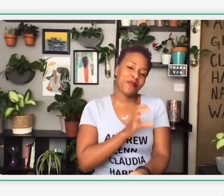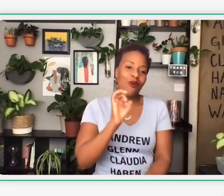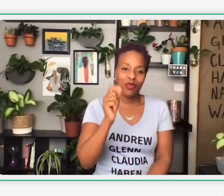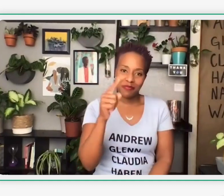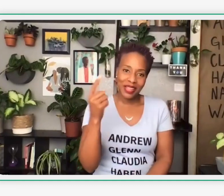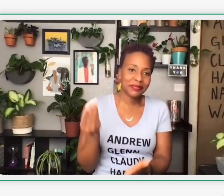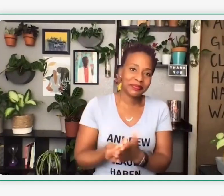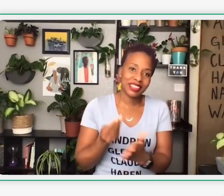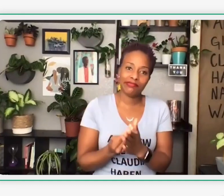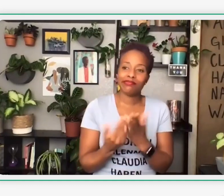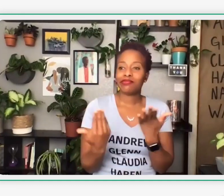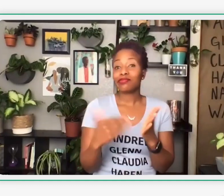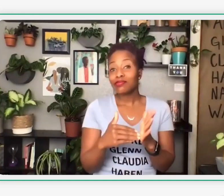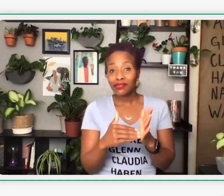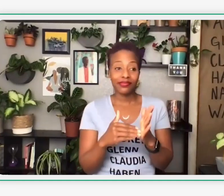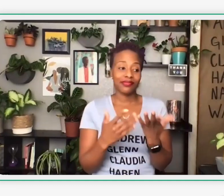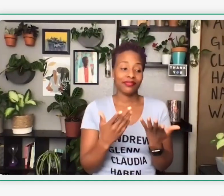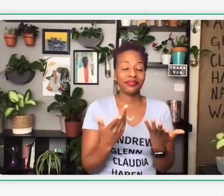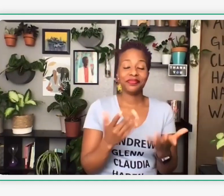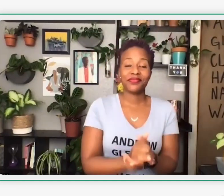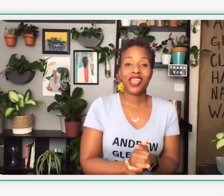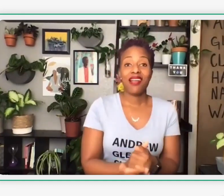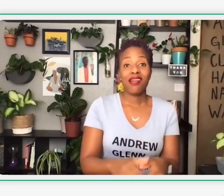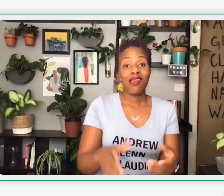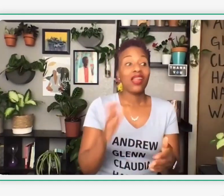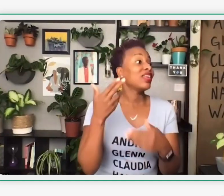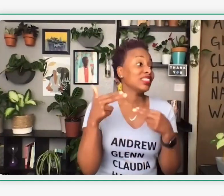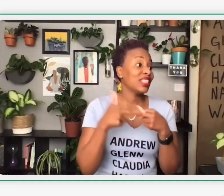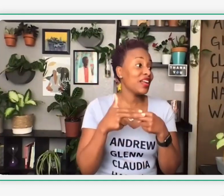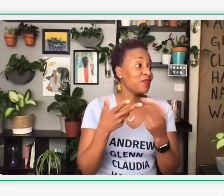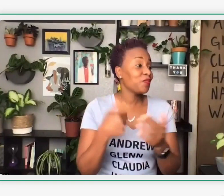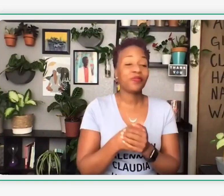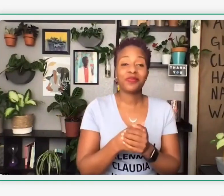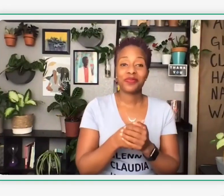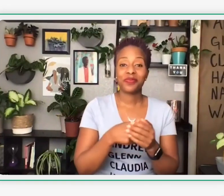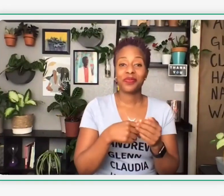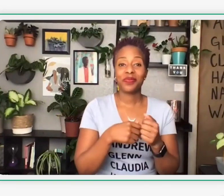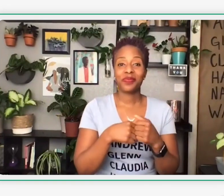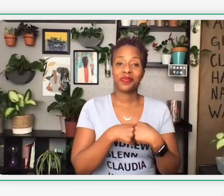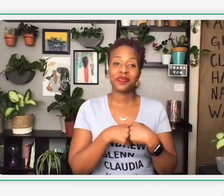Those are my final thoughts on the power of Black money. Next slide.